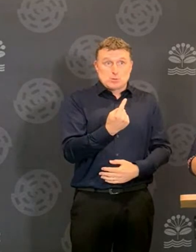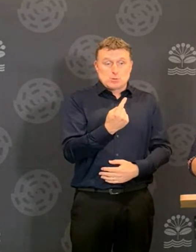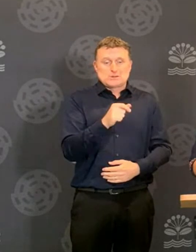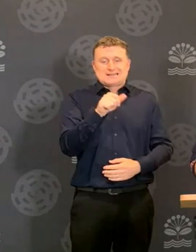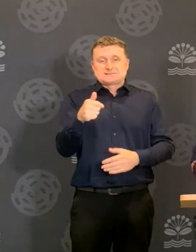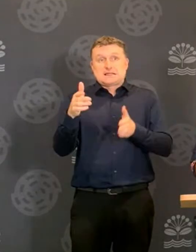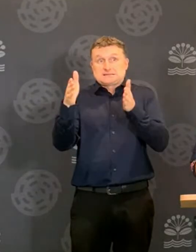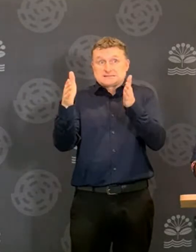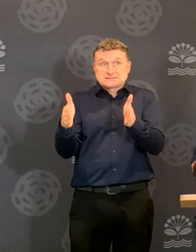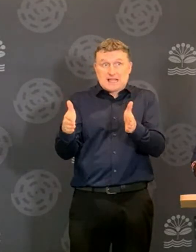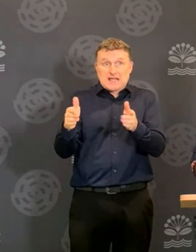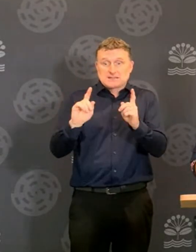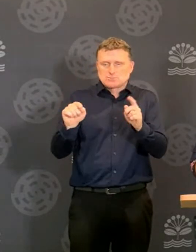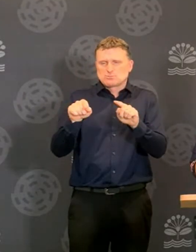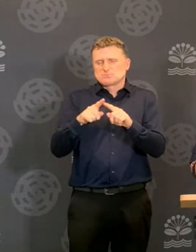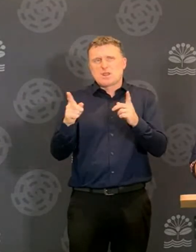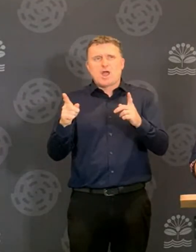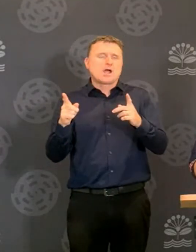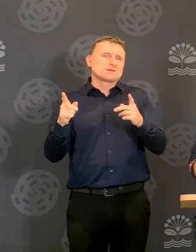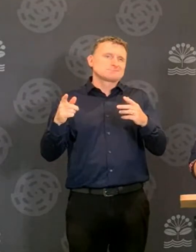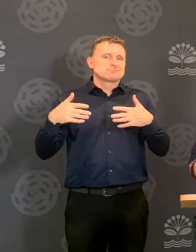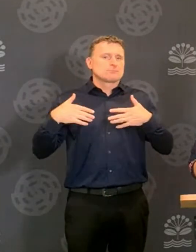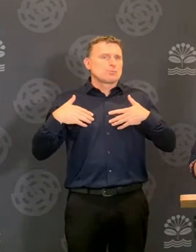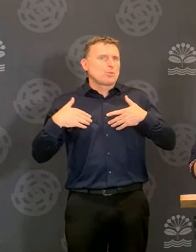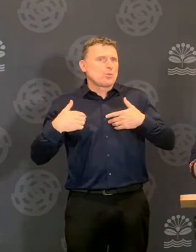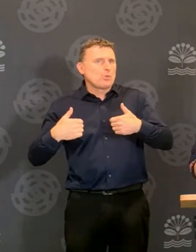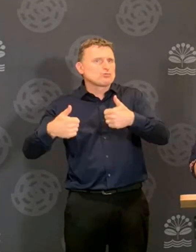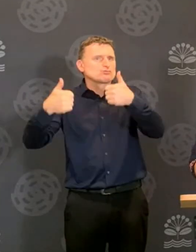a formalised recovery